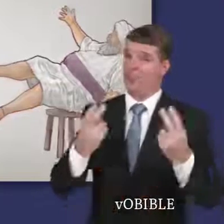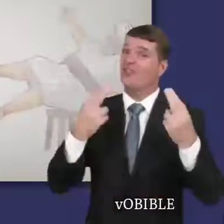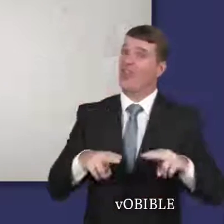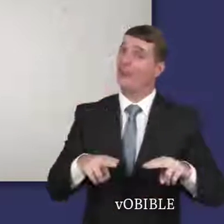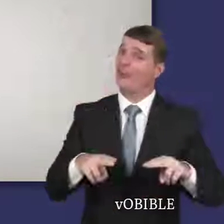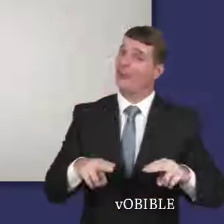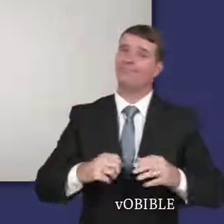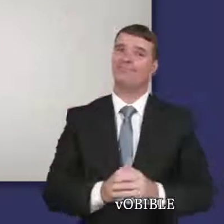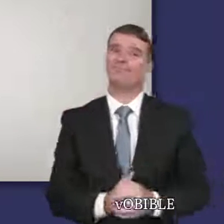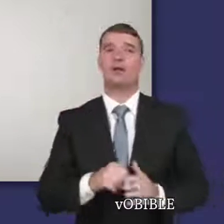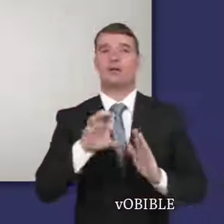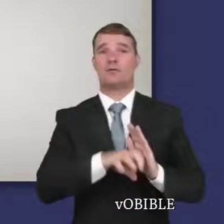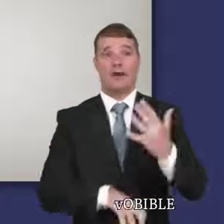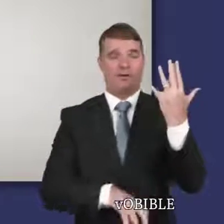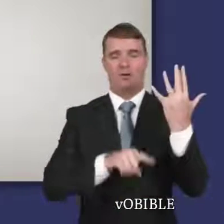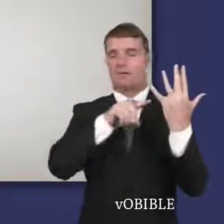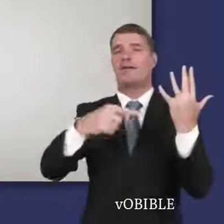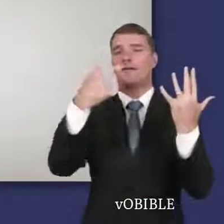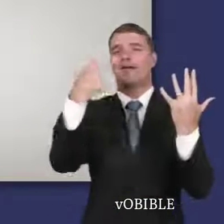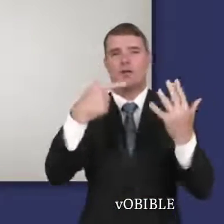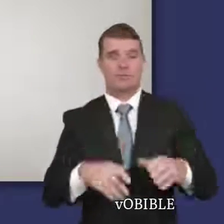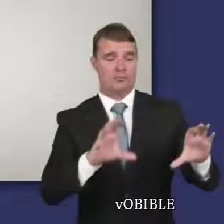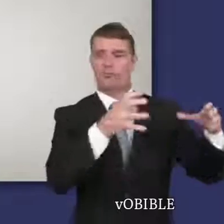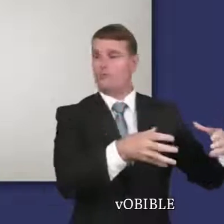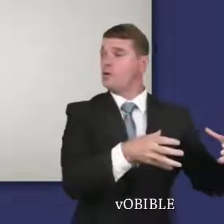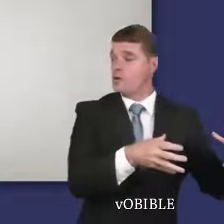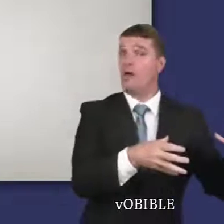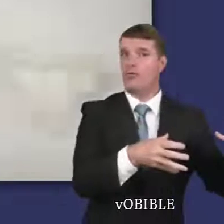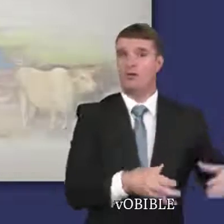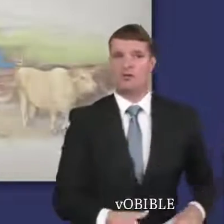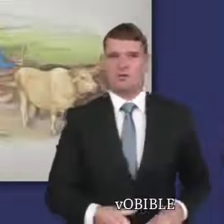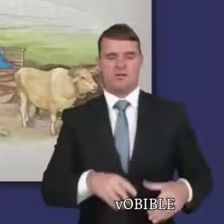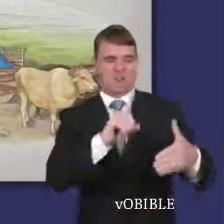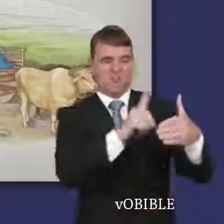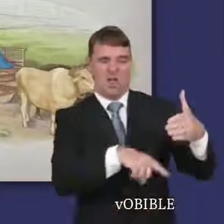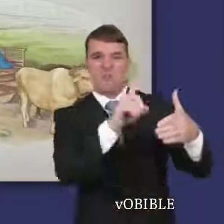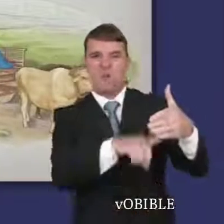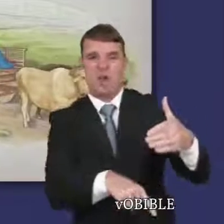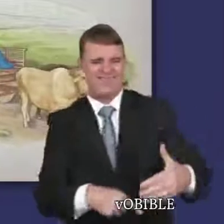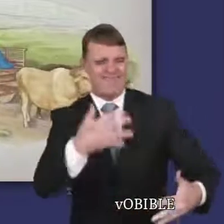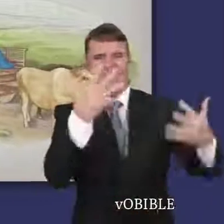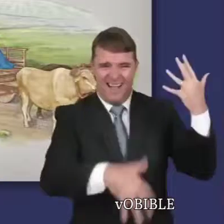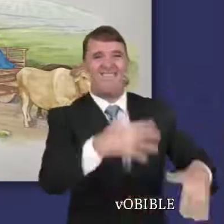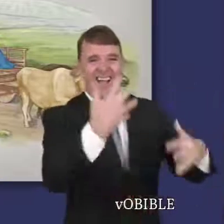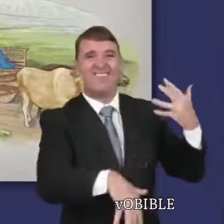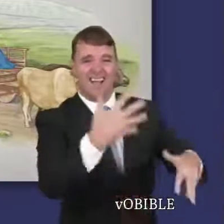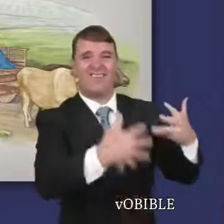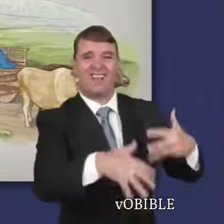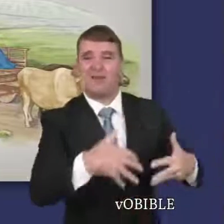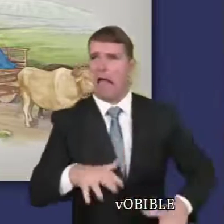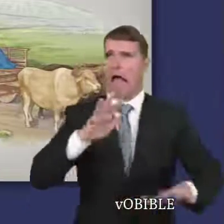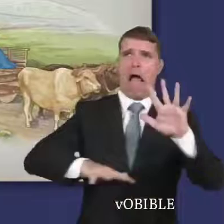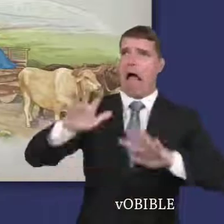dies. In chapters 5 through 7, the Philistines return the Ark to Israel after suffering a